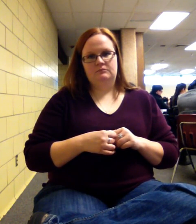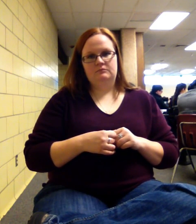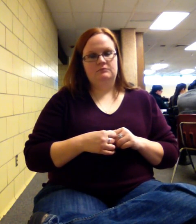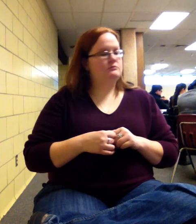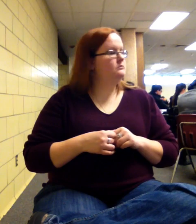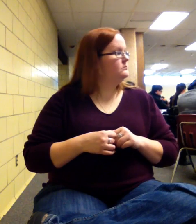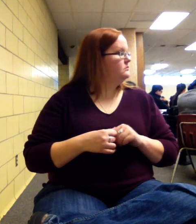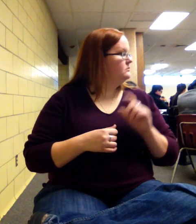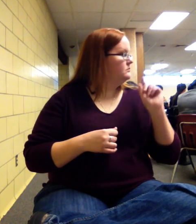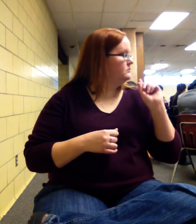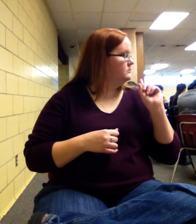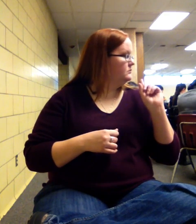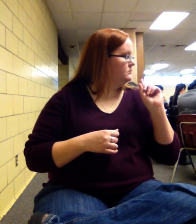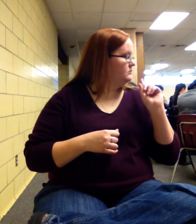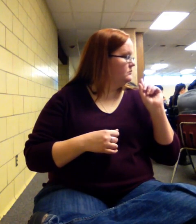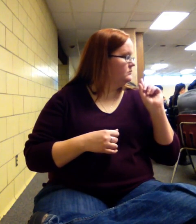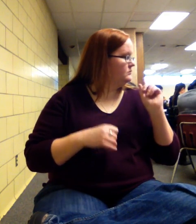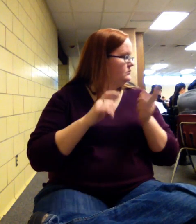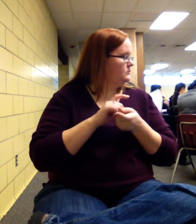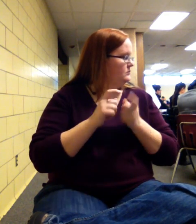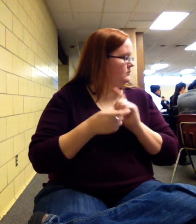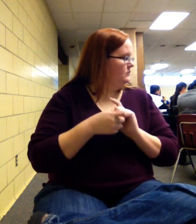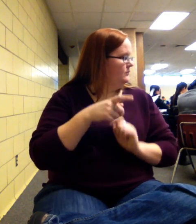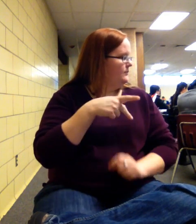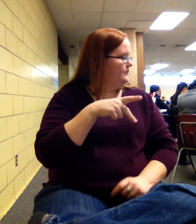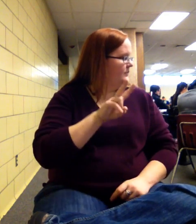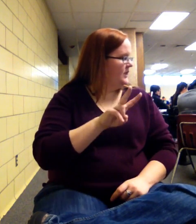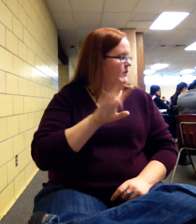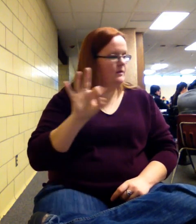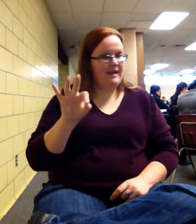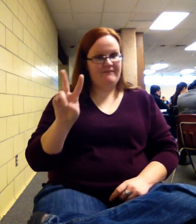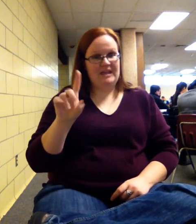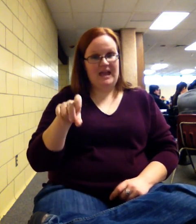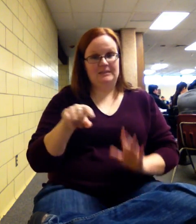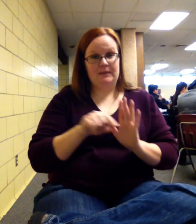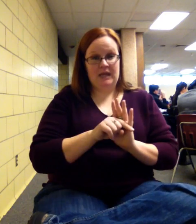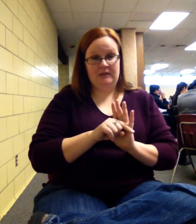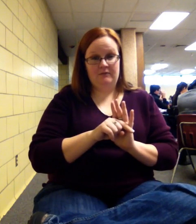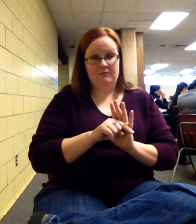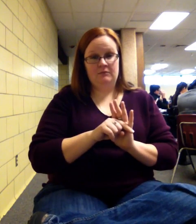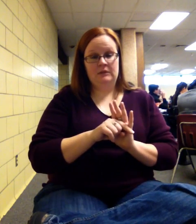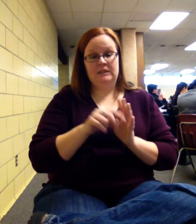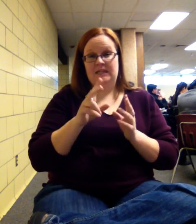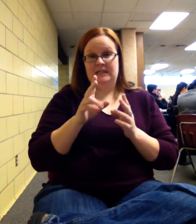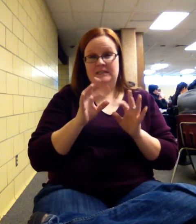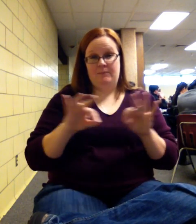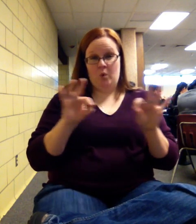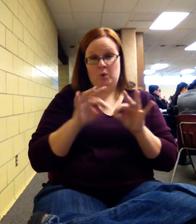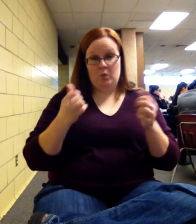So you can change either the PD or the FD as a negative? Yes, the question was, does it make a difference which is negative, the PD or